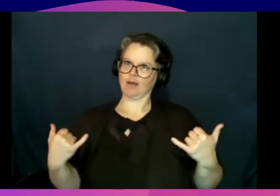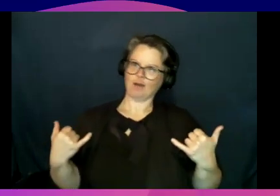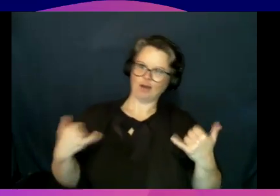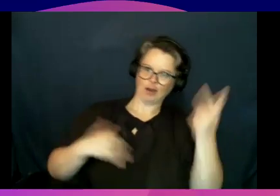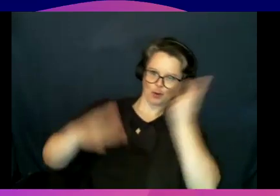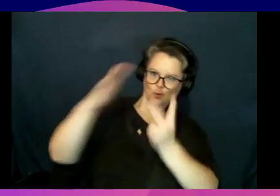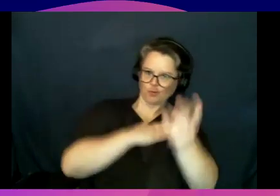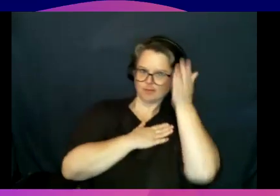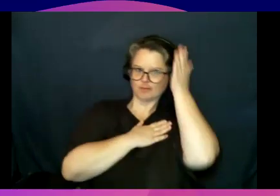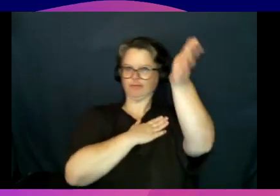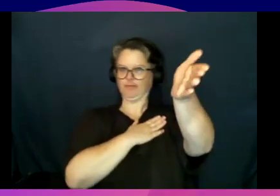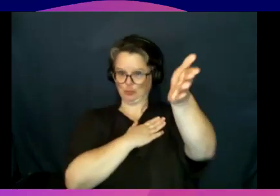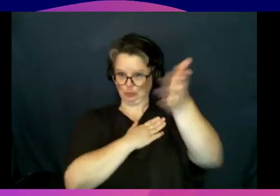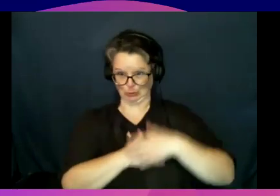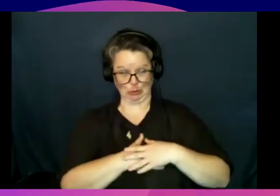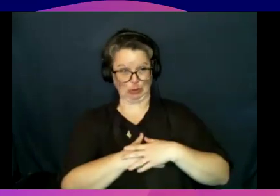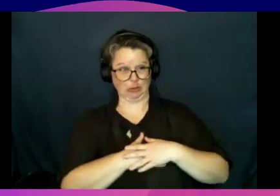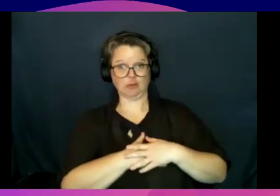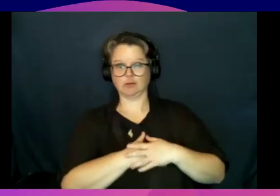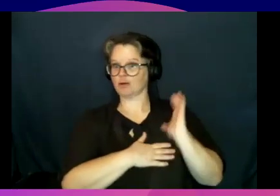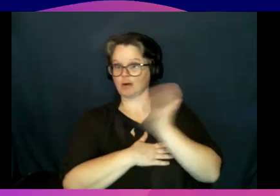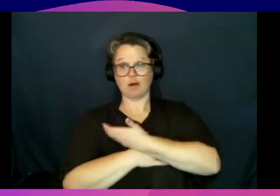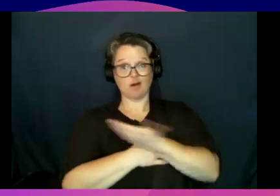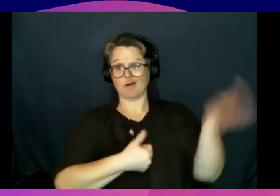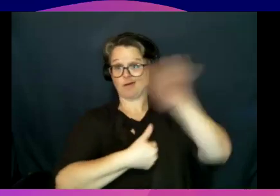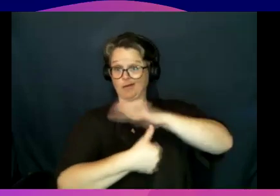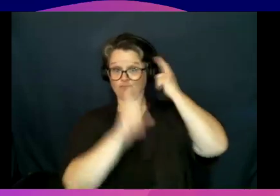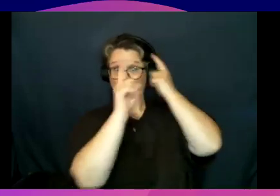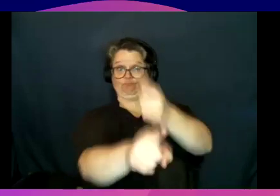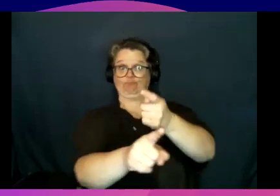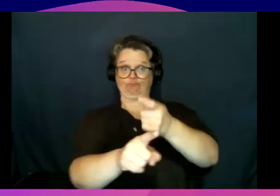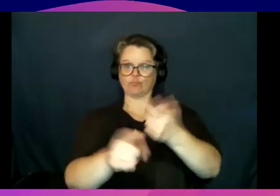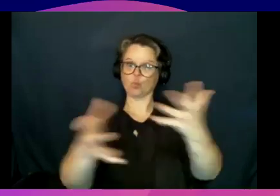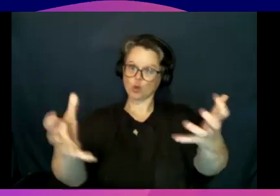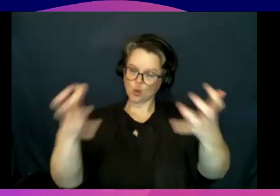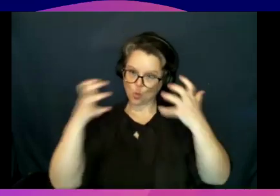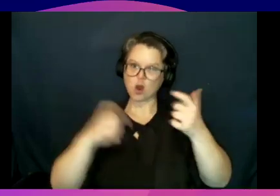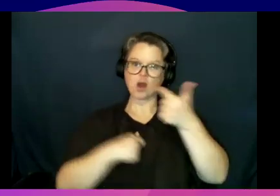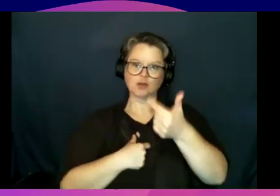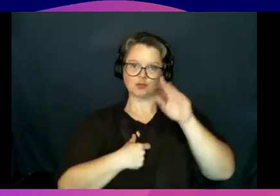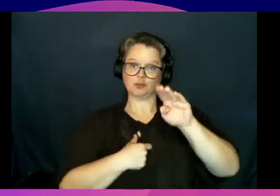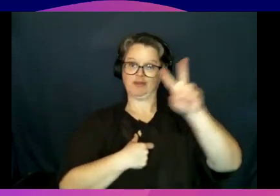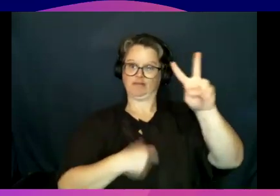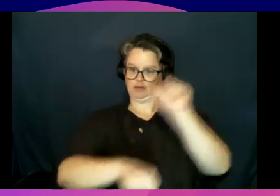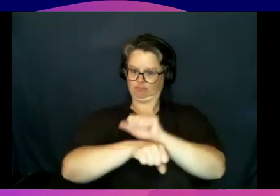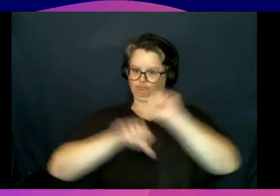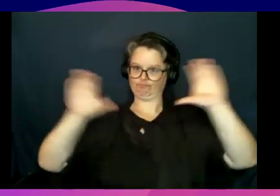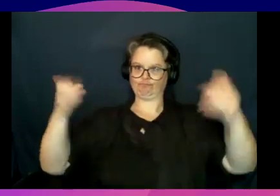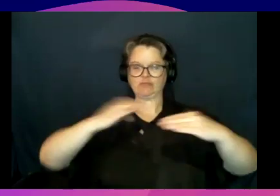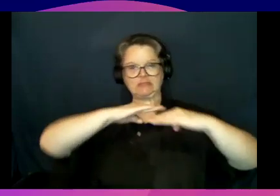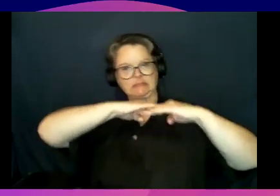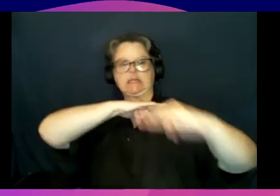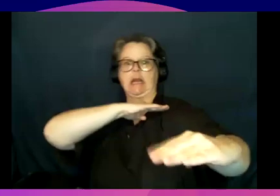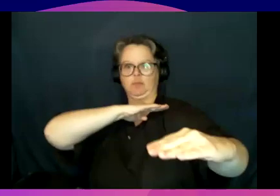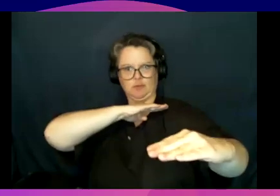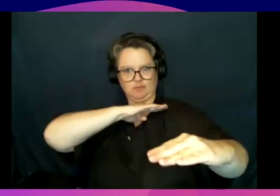workforce. That's what we ultimately would like to see. It's not going to happen tomorrow. It may take many years to get there. But